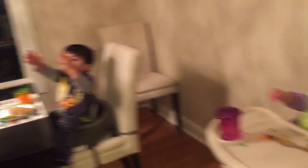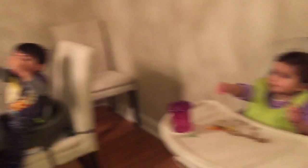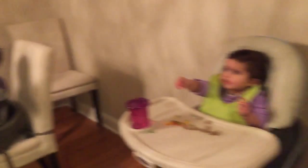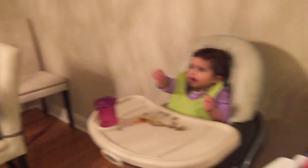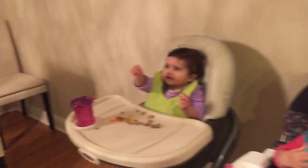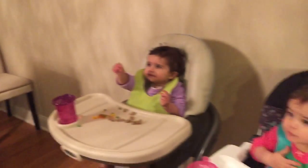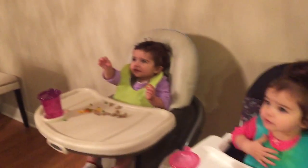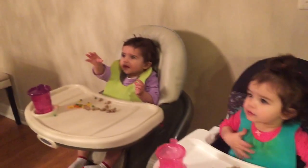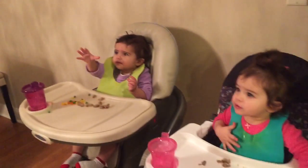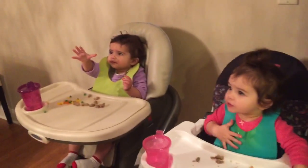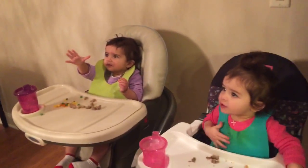Two.